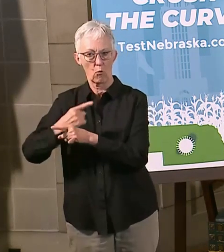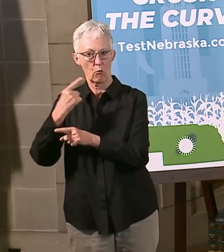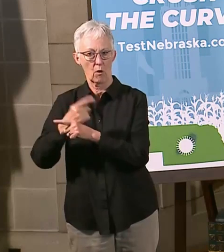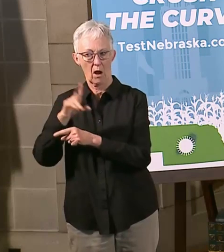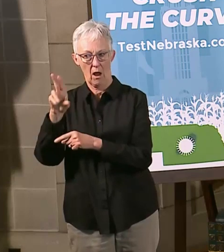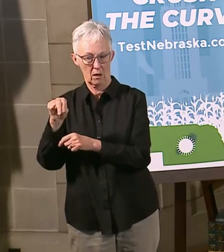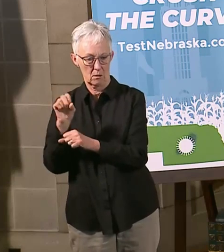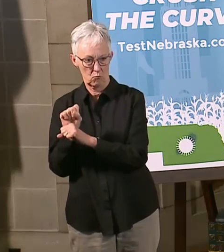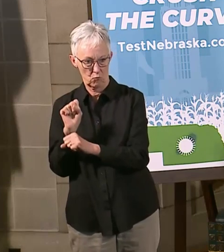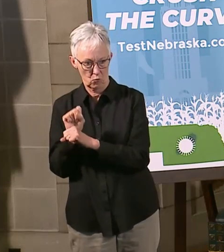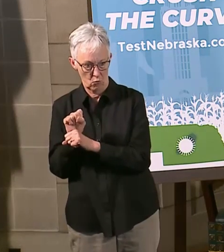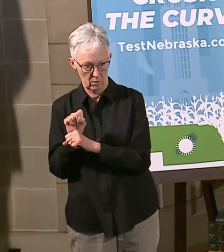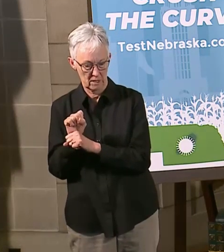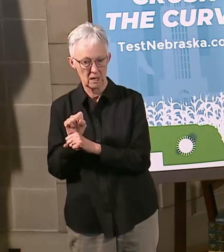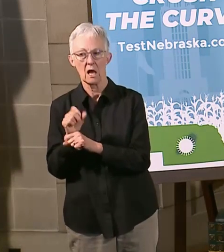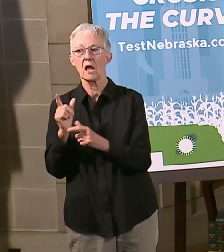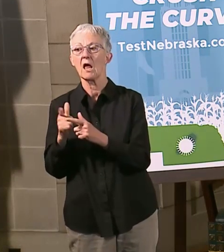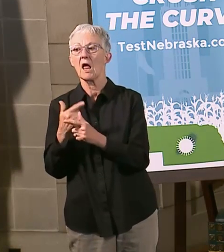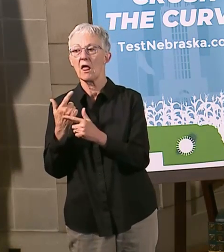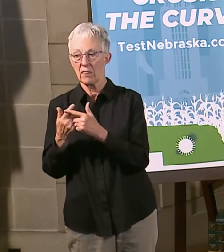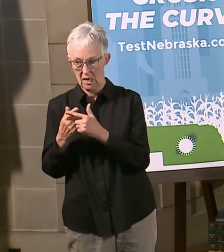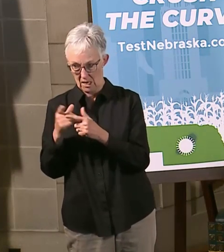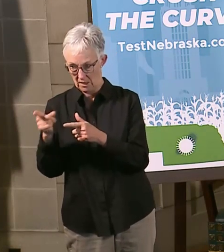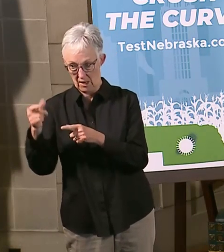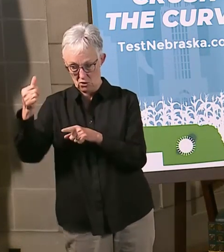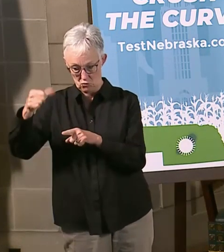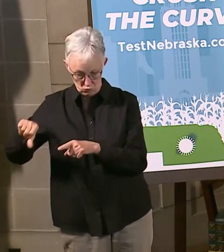software to process the pandemic unemployment assistance